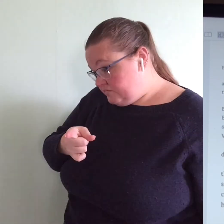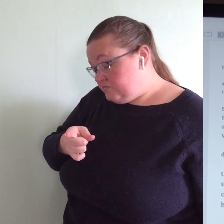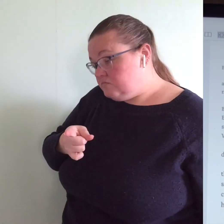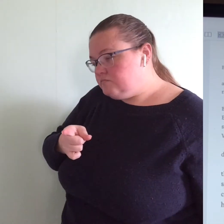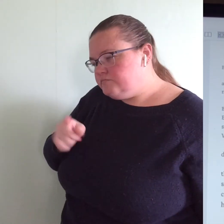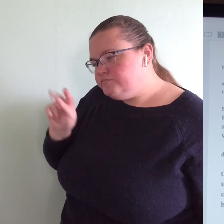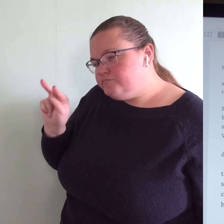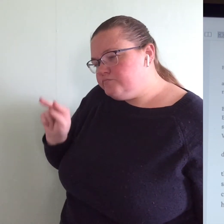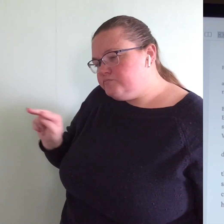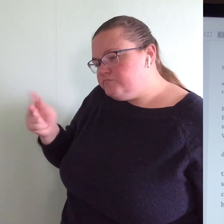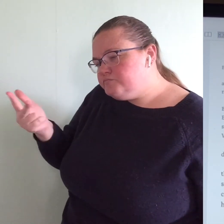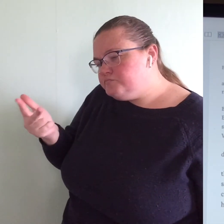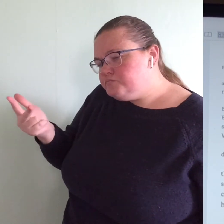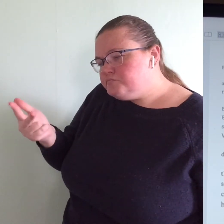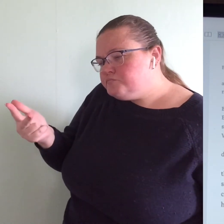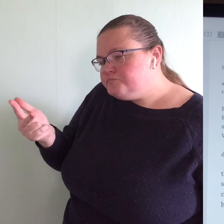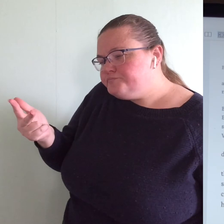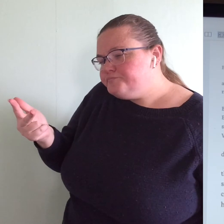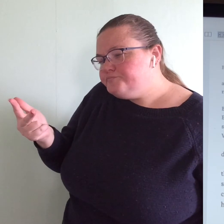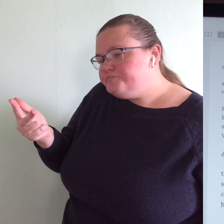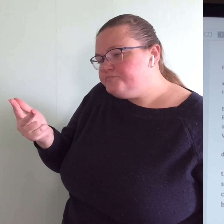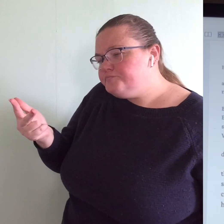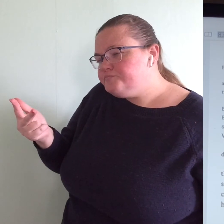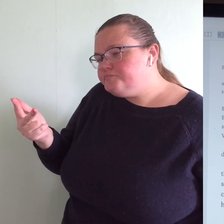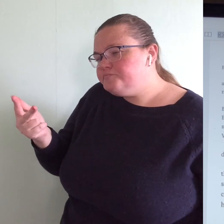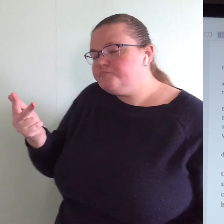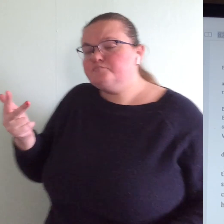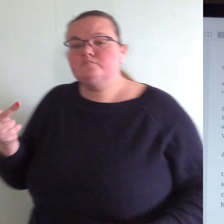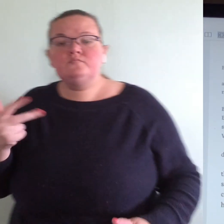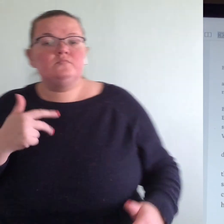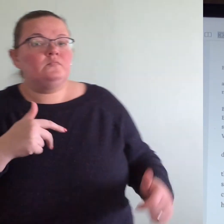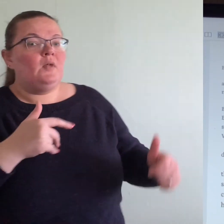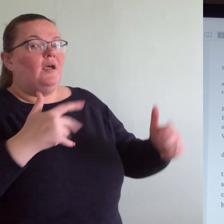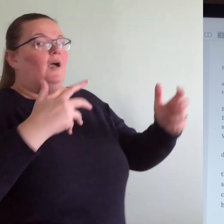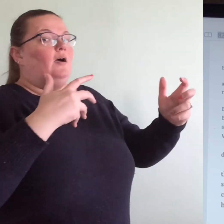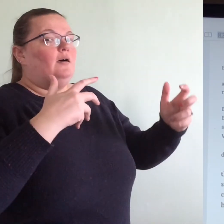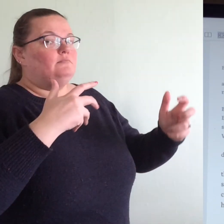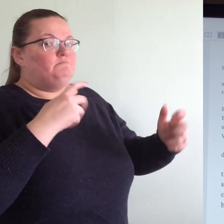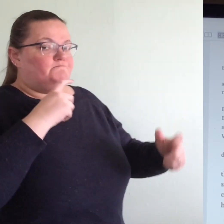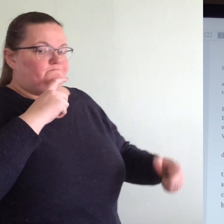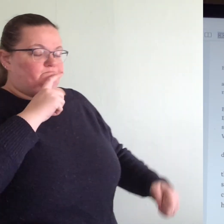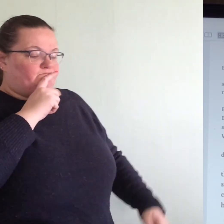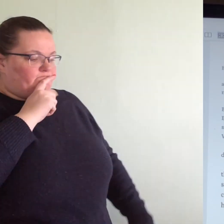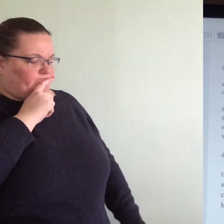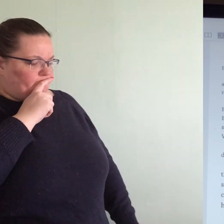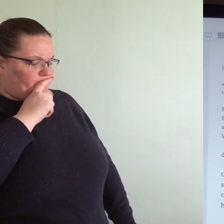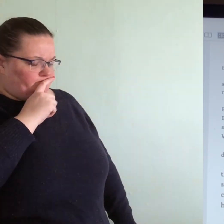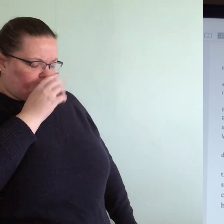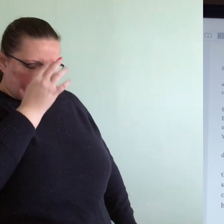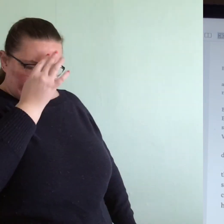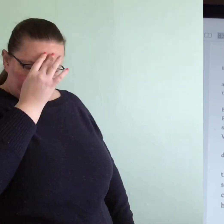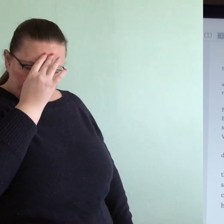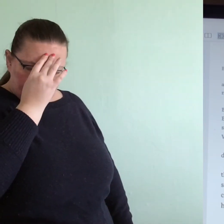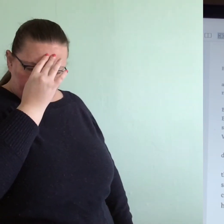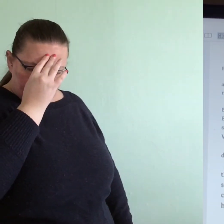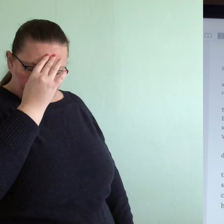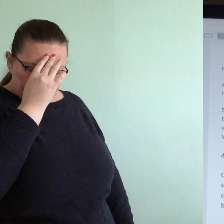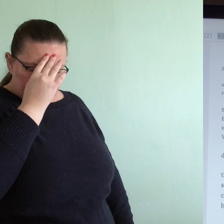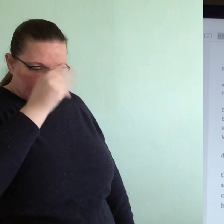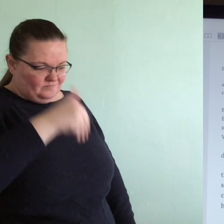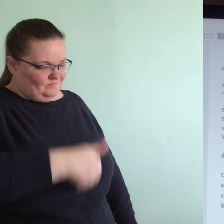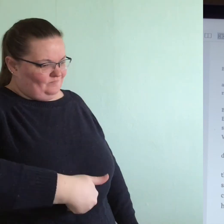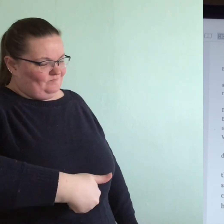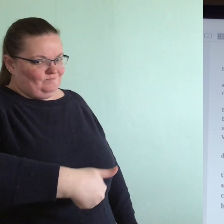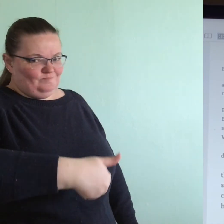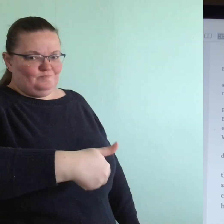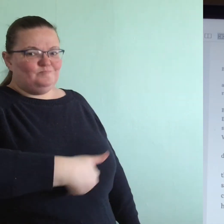Beaver, looking very hard at the three children, and everything they wanted to say died on their lips, for each felt suddenly quite